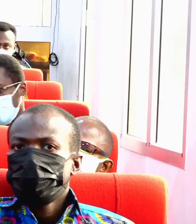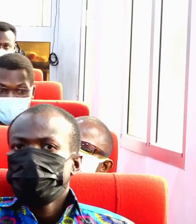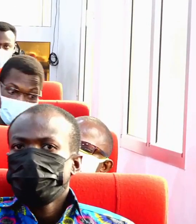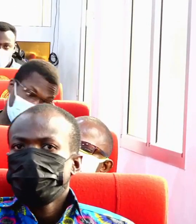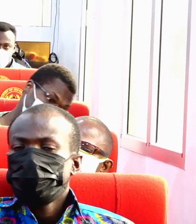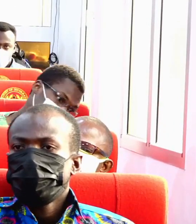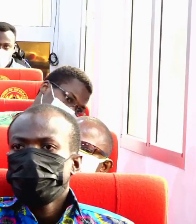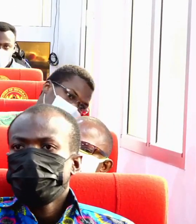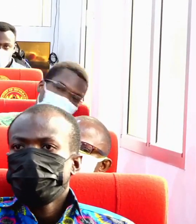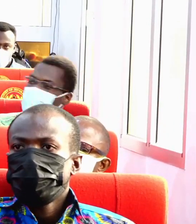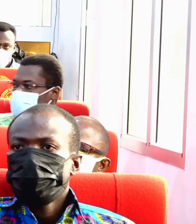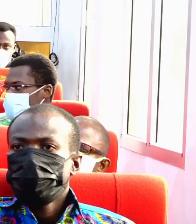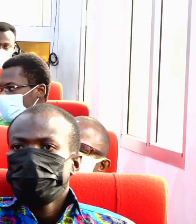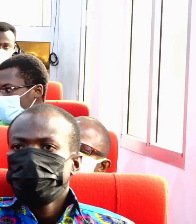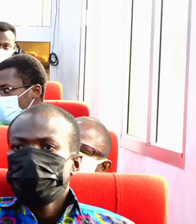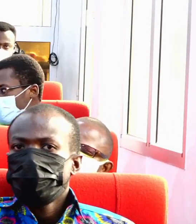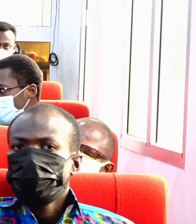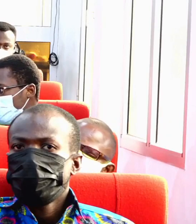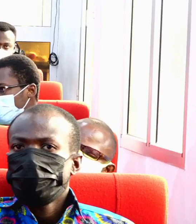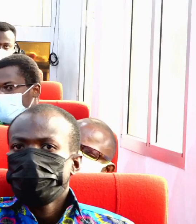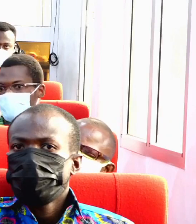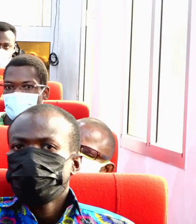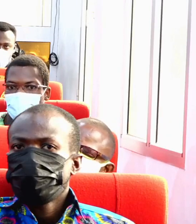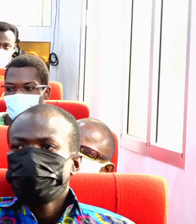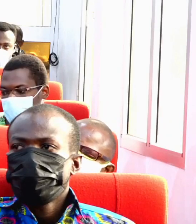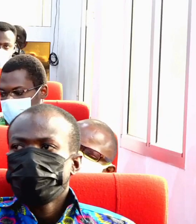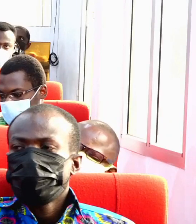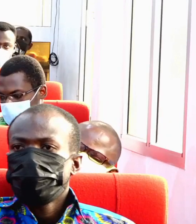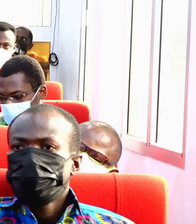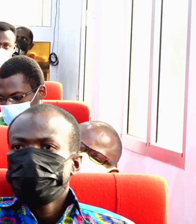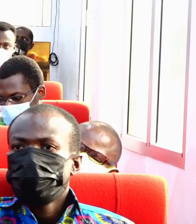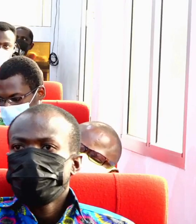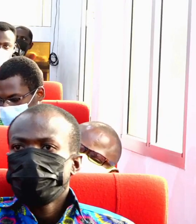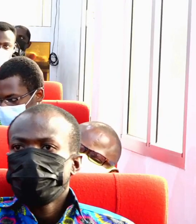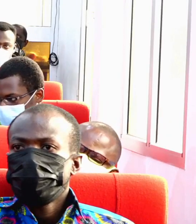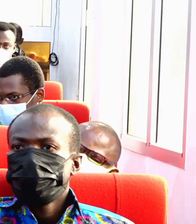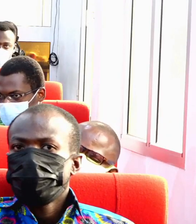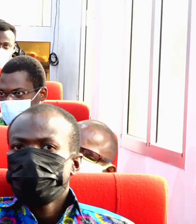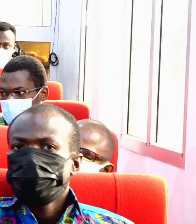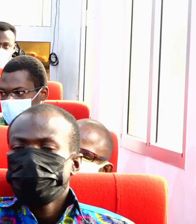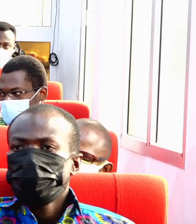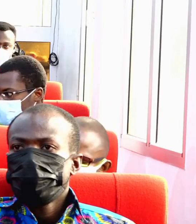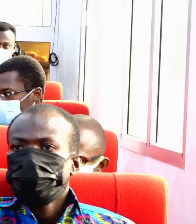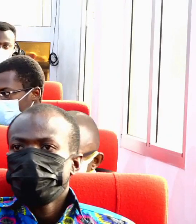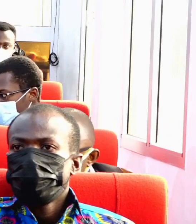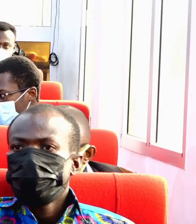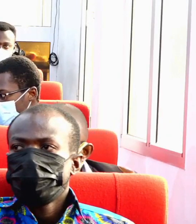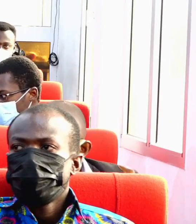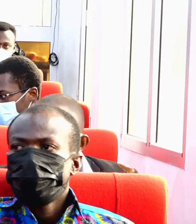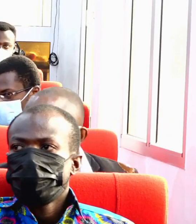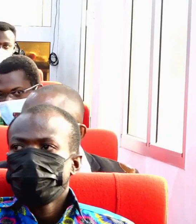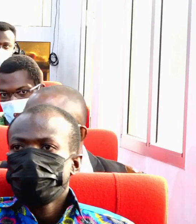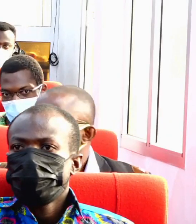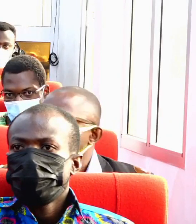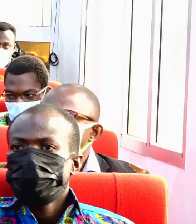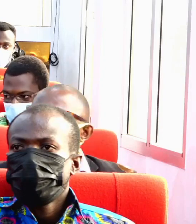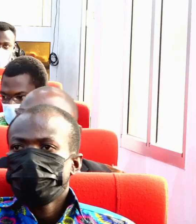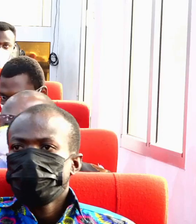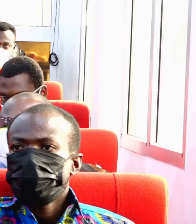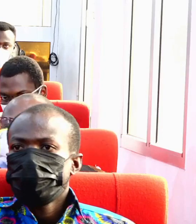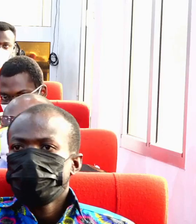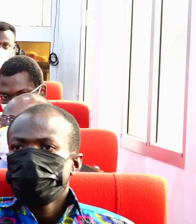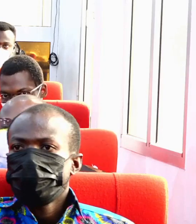can also get chocolate to buy. There are activations going on. You have musicians who have joined, composed very beautiful songs as part of